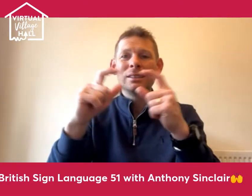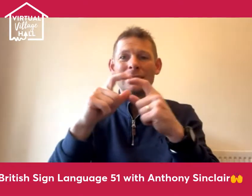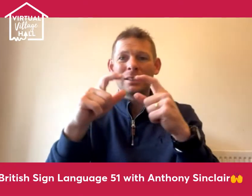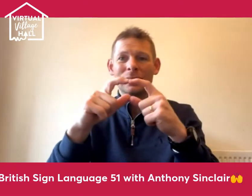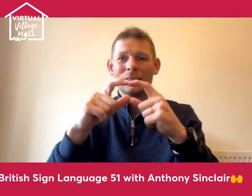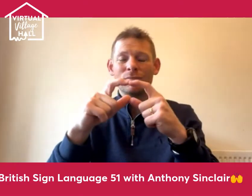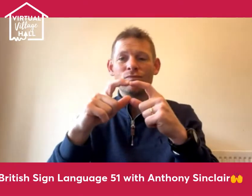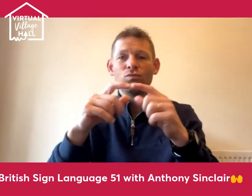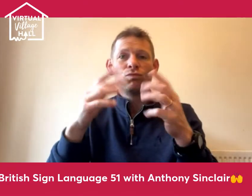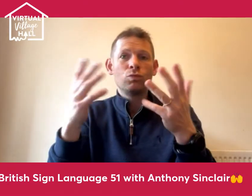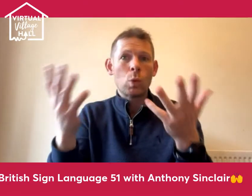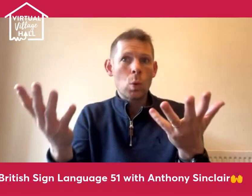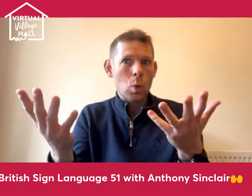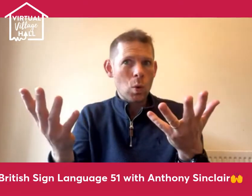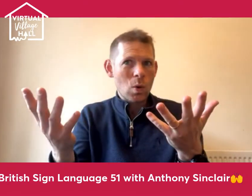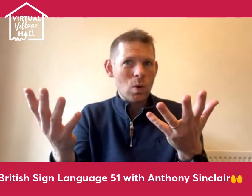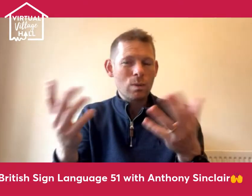flight ticket.